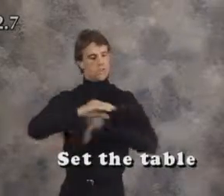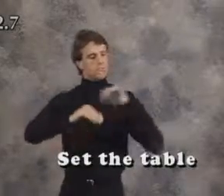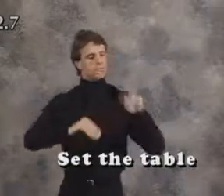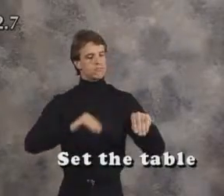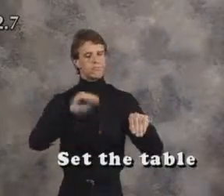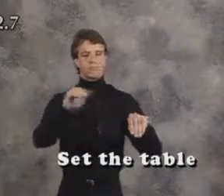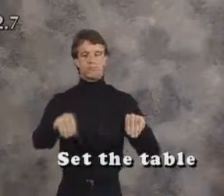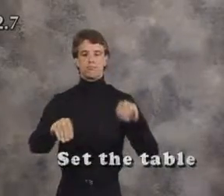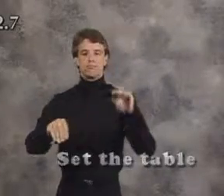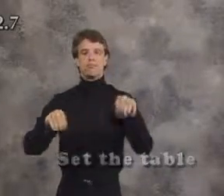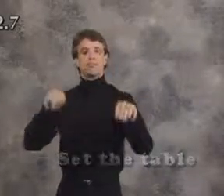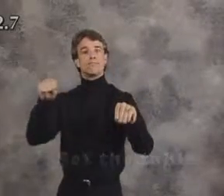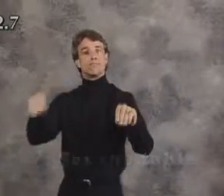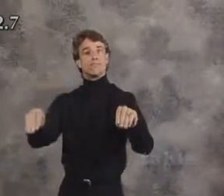Set the table.